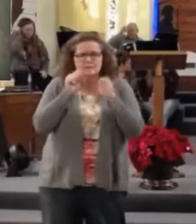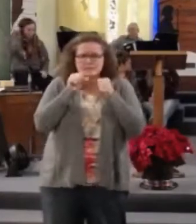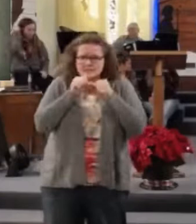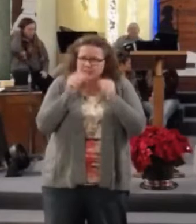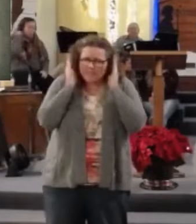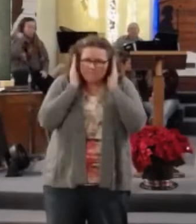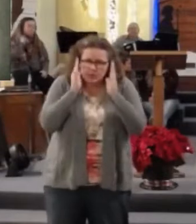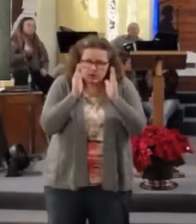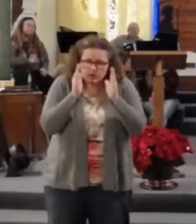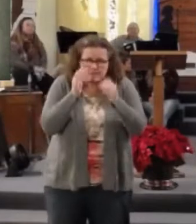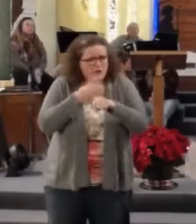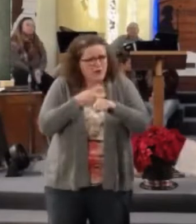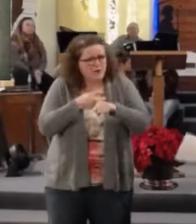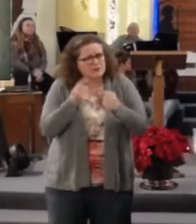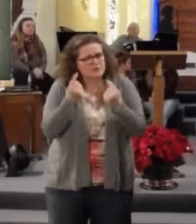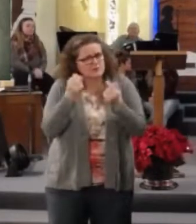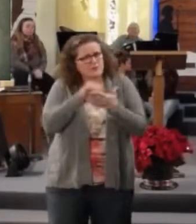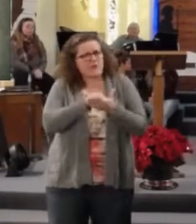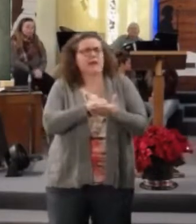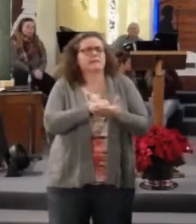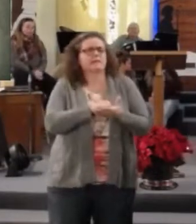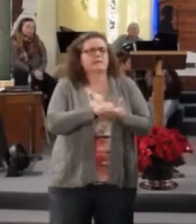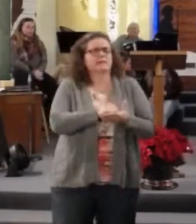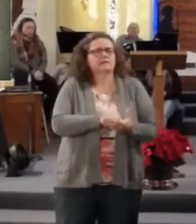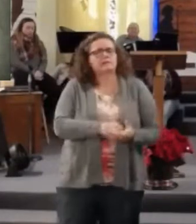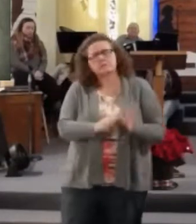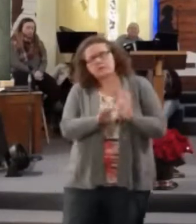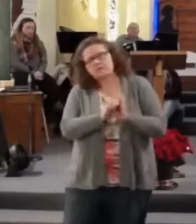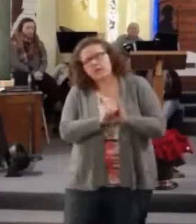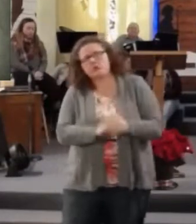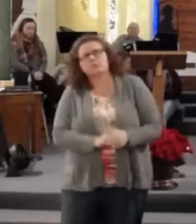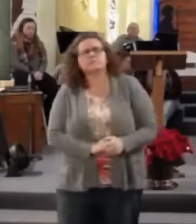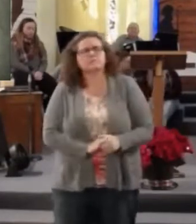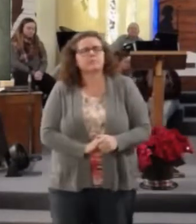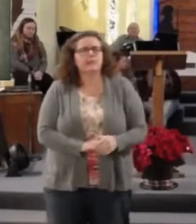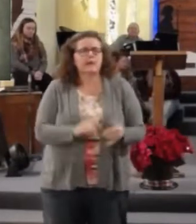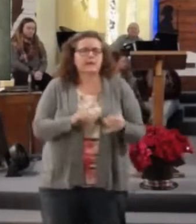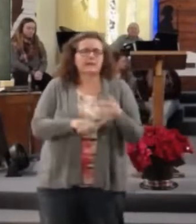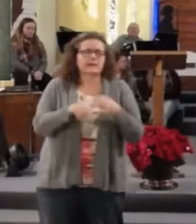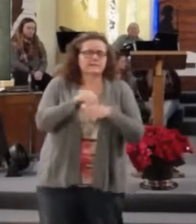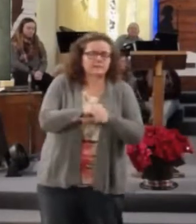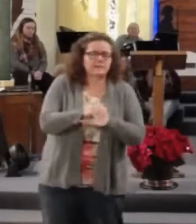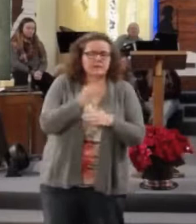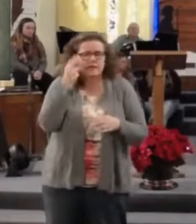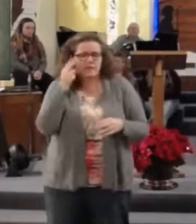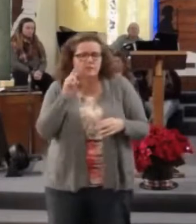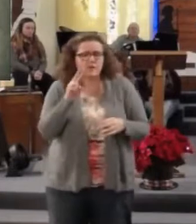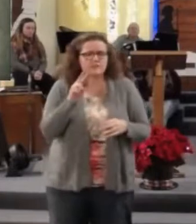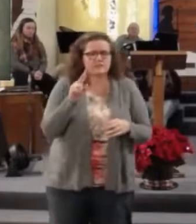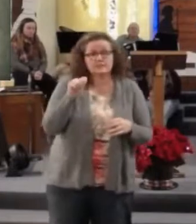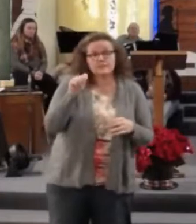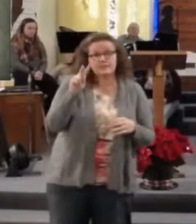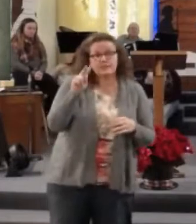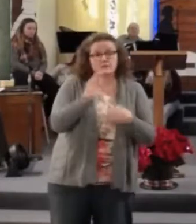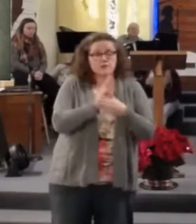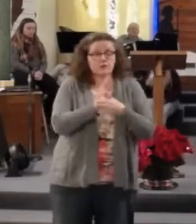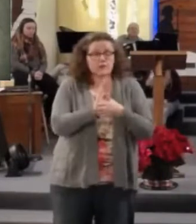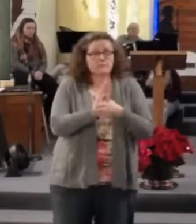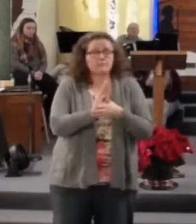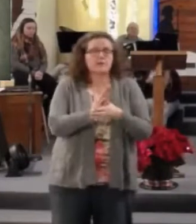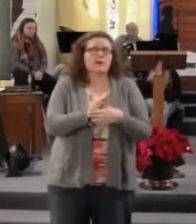It's really difficult to do this because, well, I'll give you an example. Last night I watched a kid's movie with my